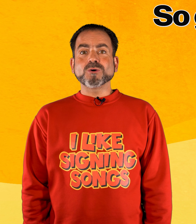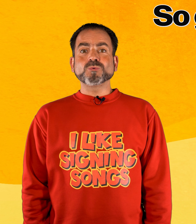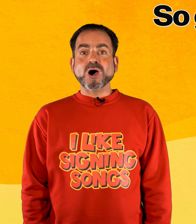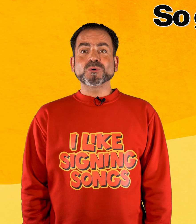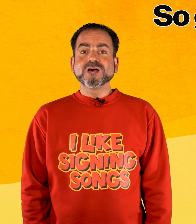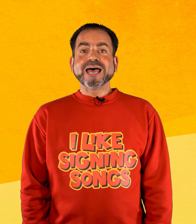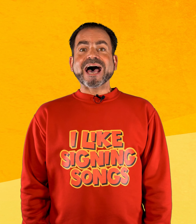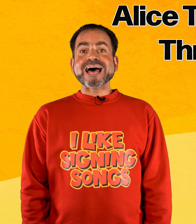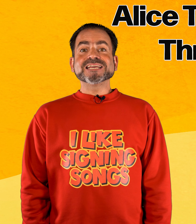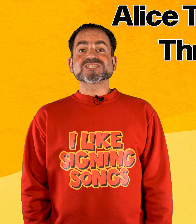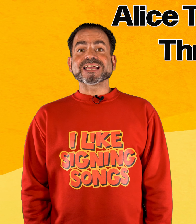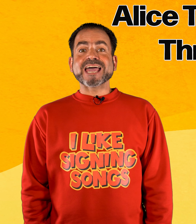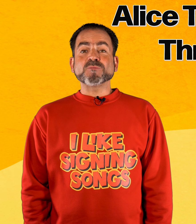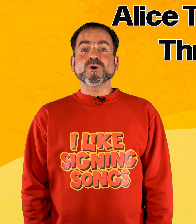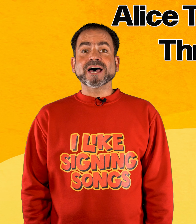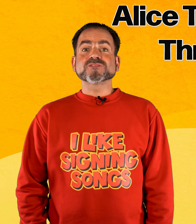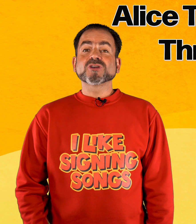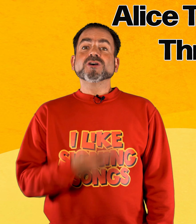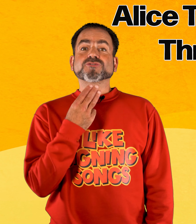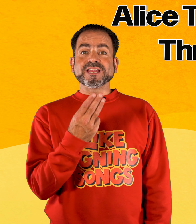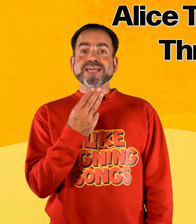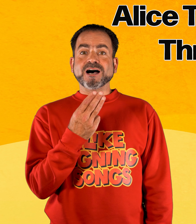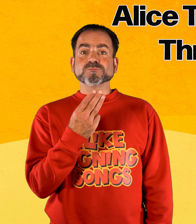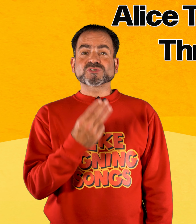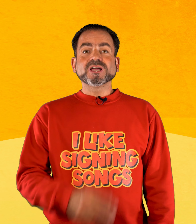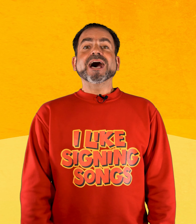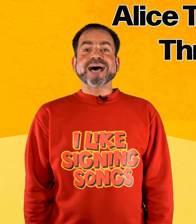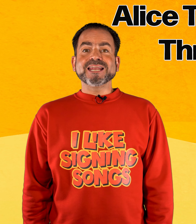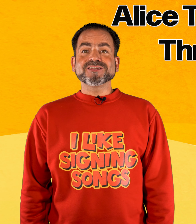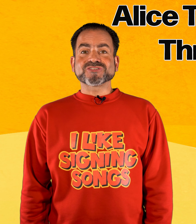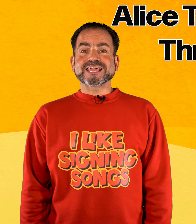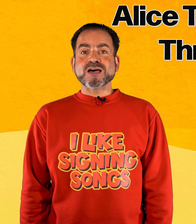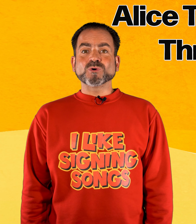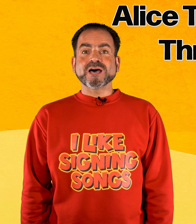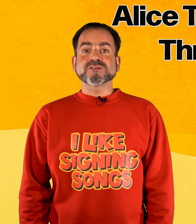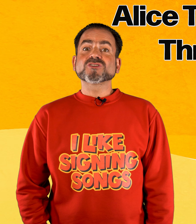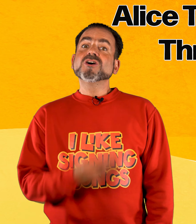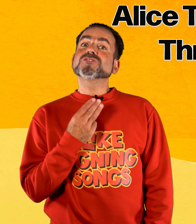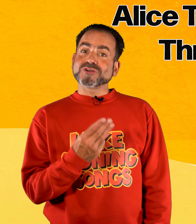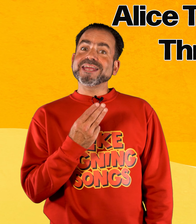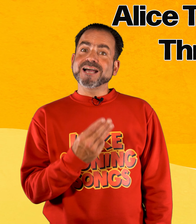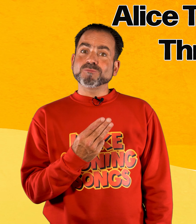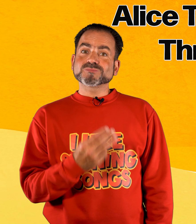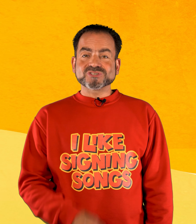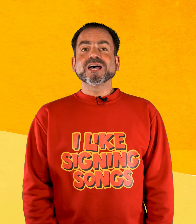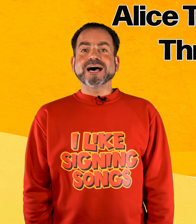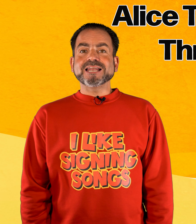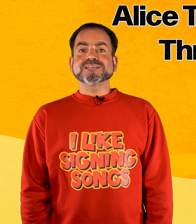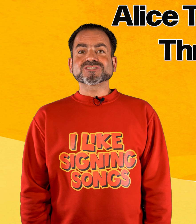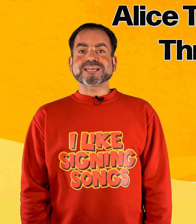oh, oh. Alice the camel has three humps. Alice the camel has three humps. Alice the